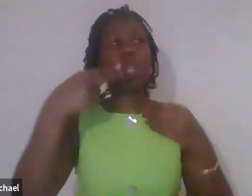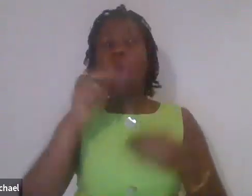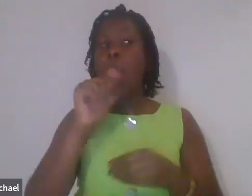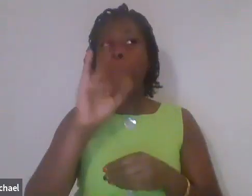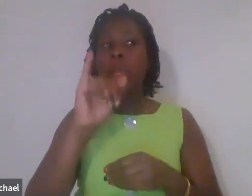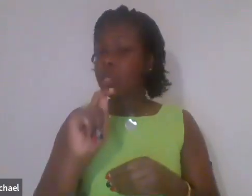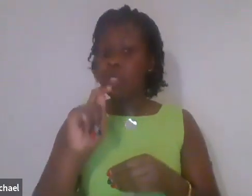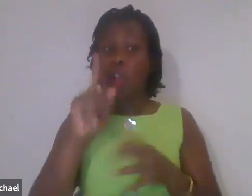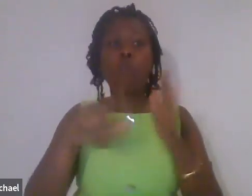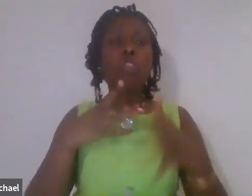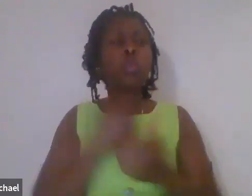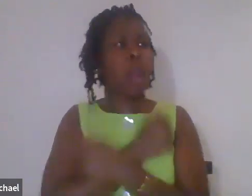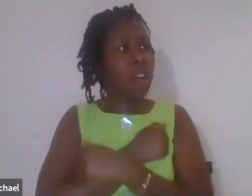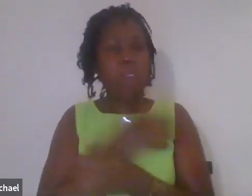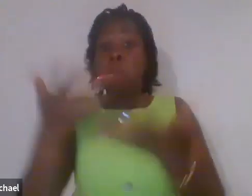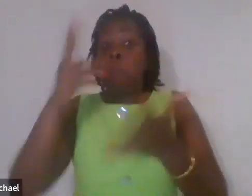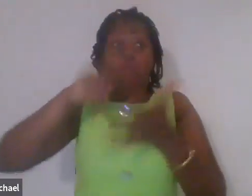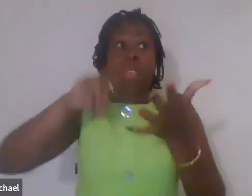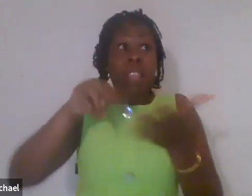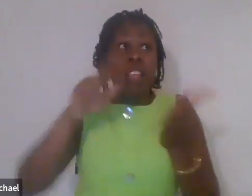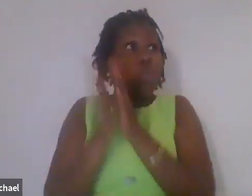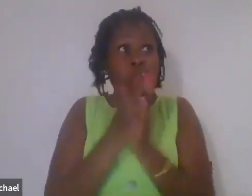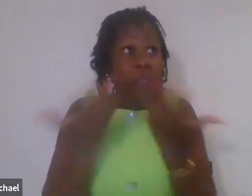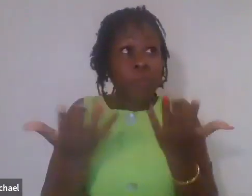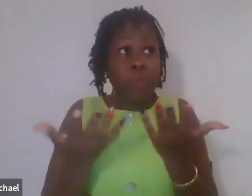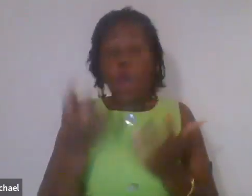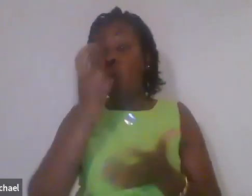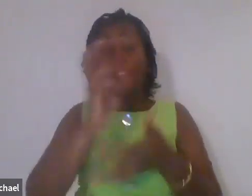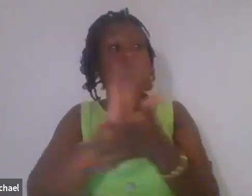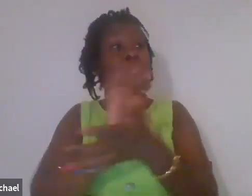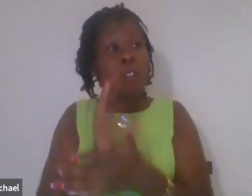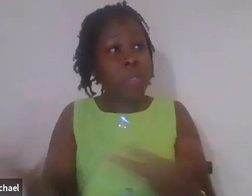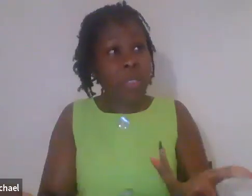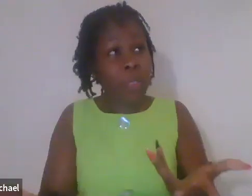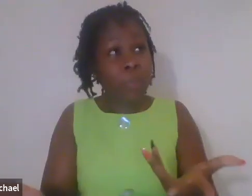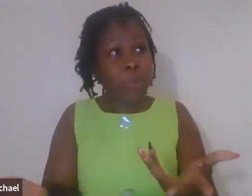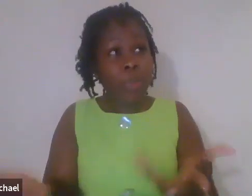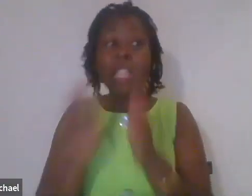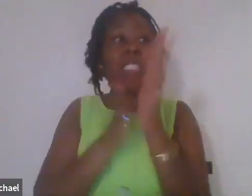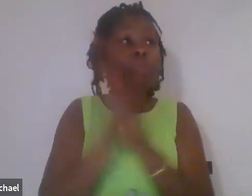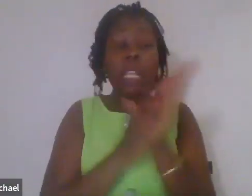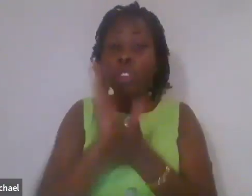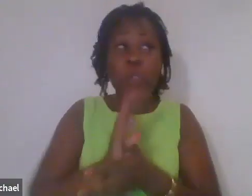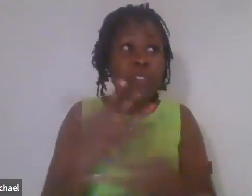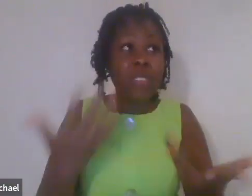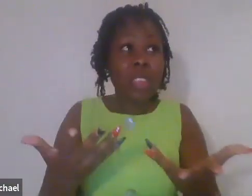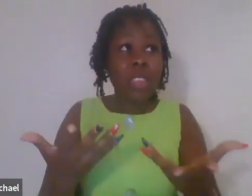Find an ability of what you love. Maybe it's reading stories, watching movies,